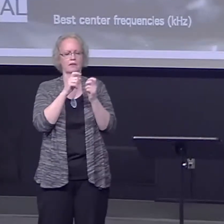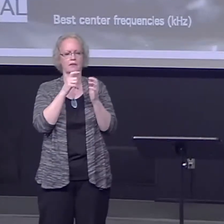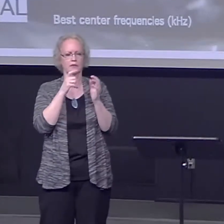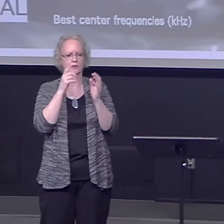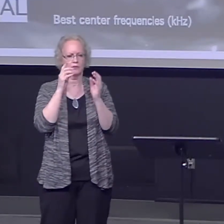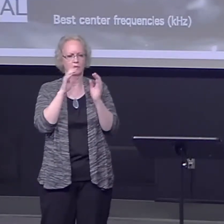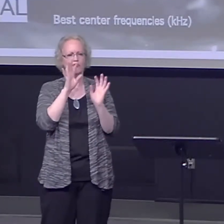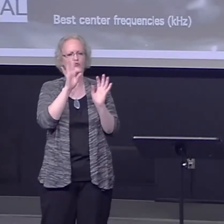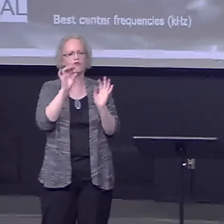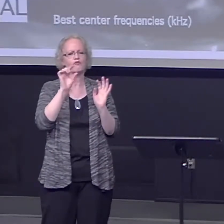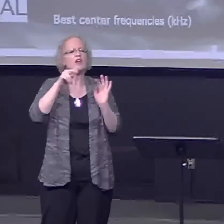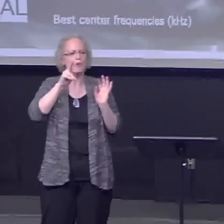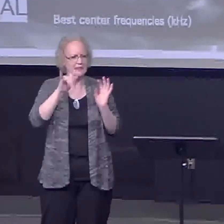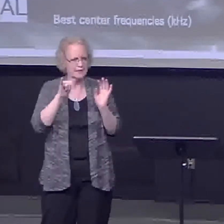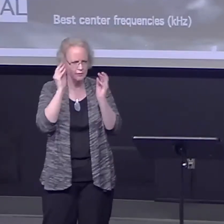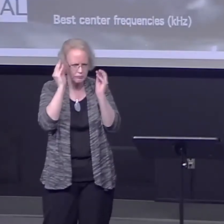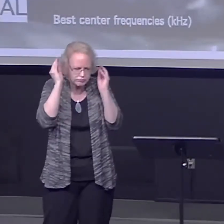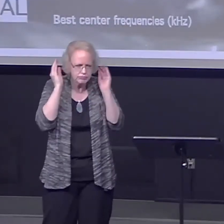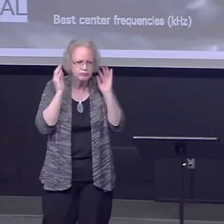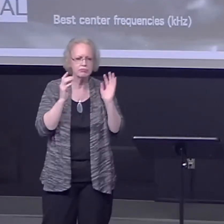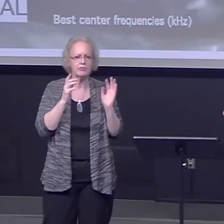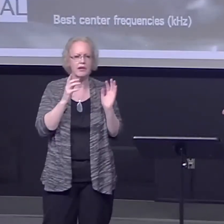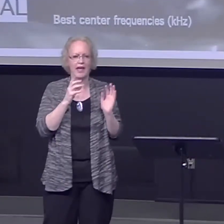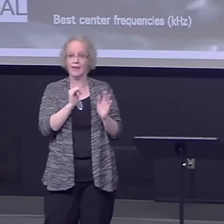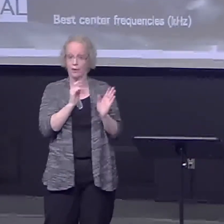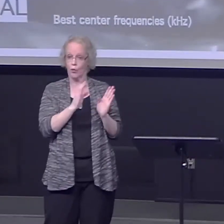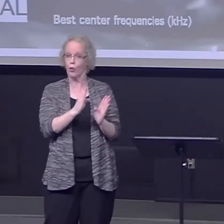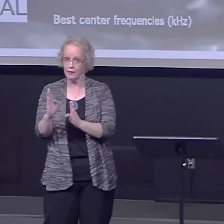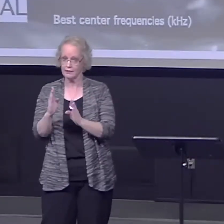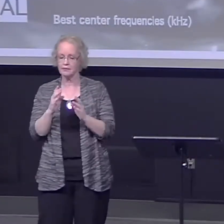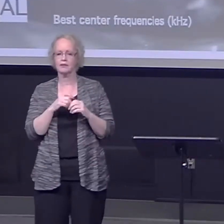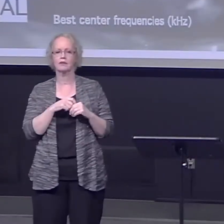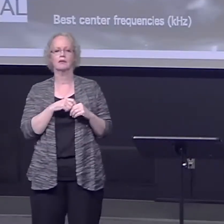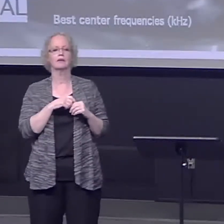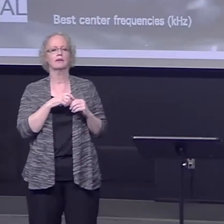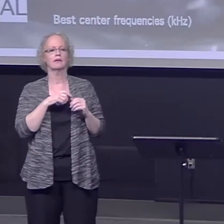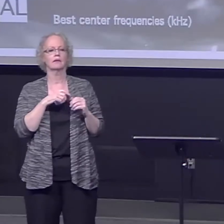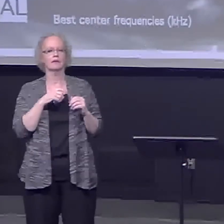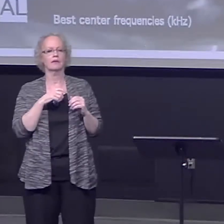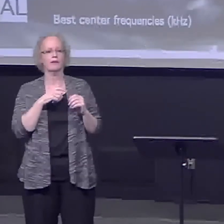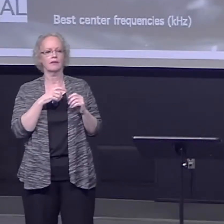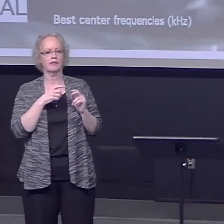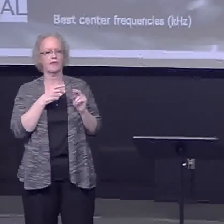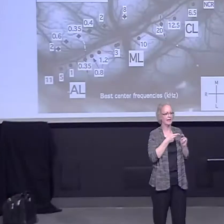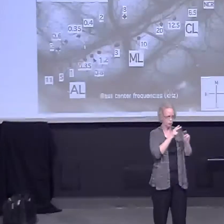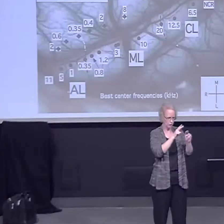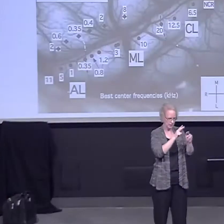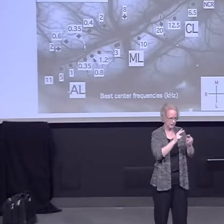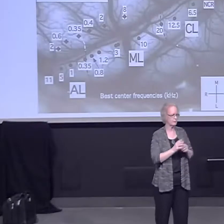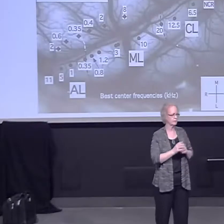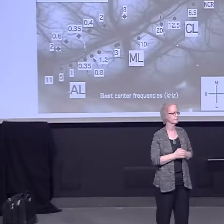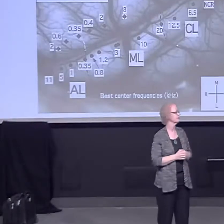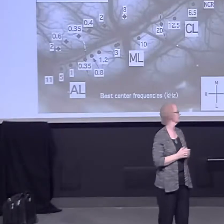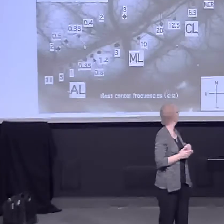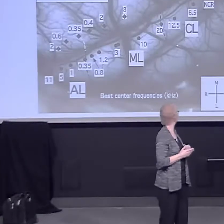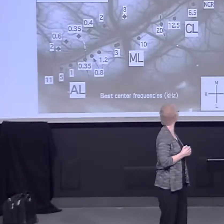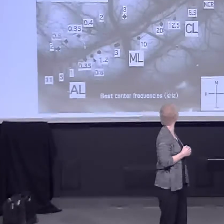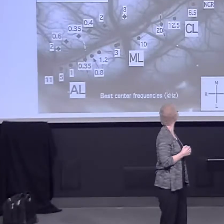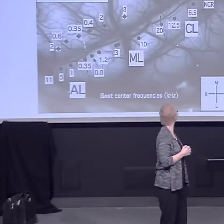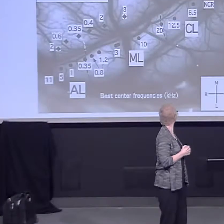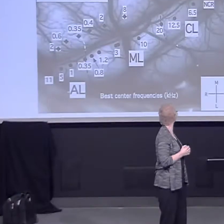organized in a kind of a linear fashion where they increase in one direction from here, say you start here, then this